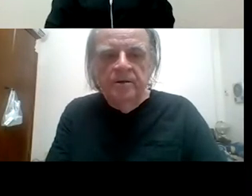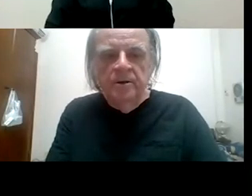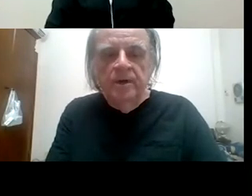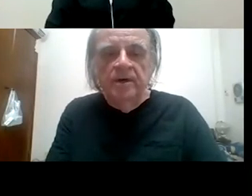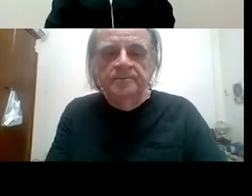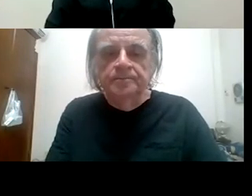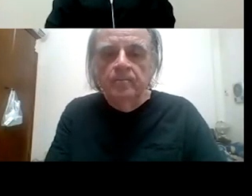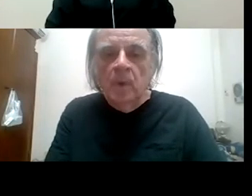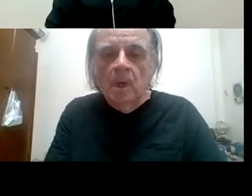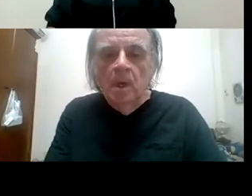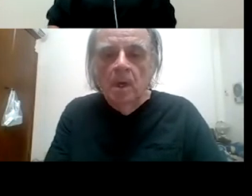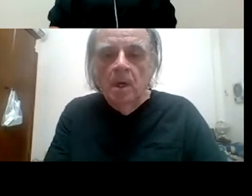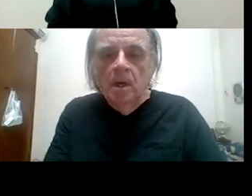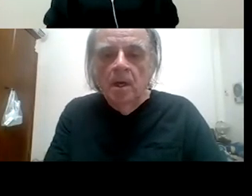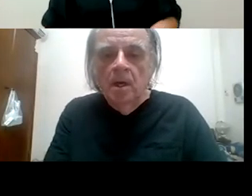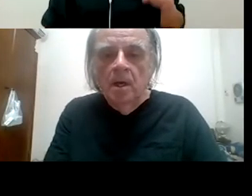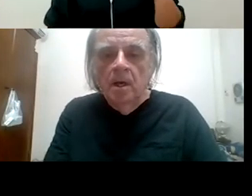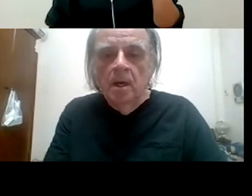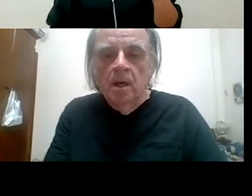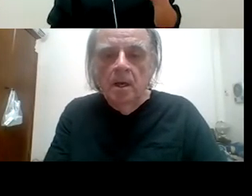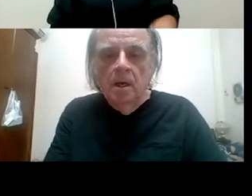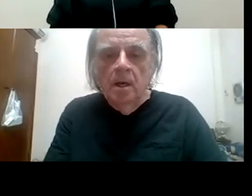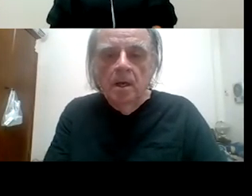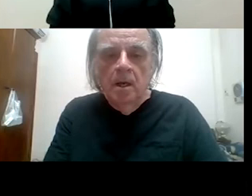okay, so here we are.